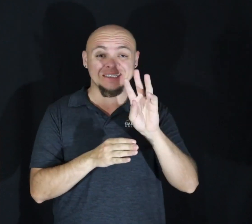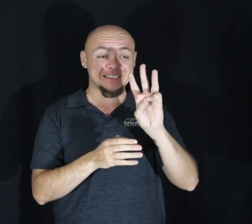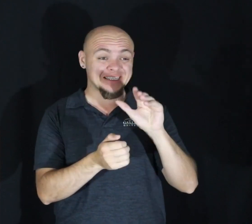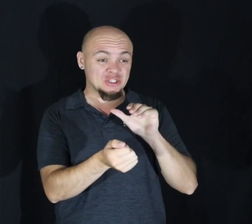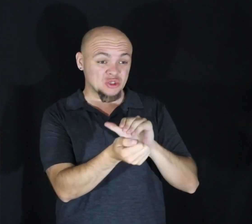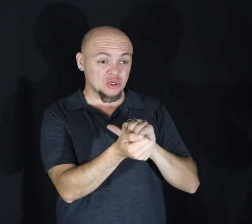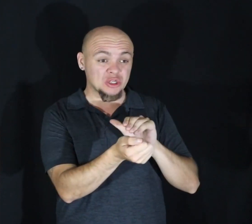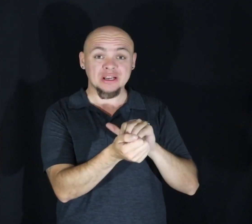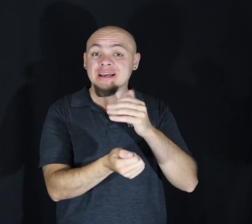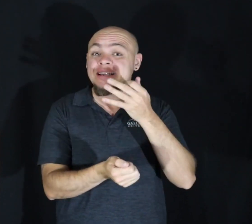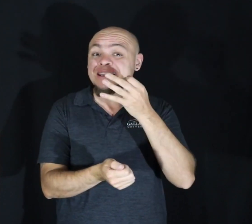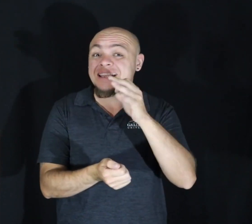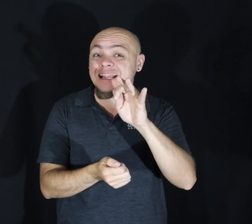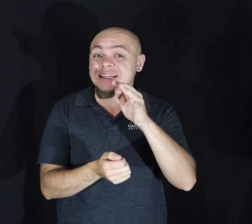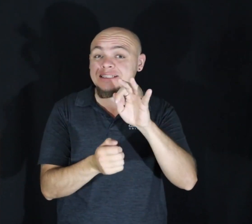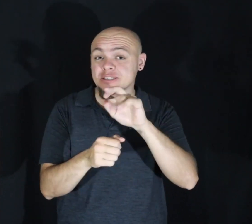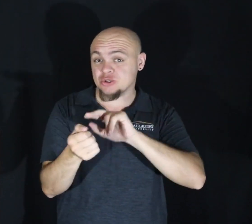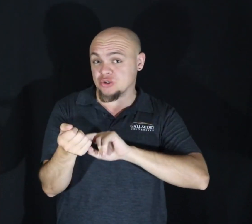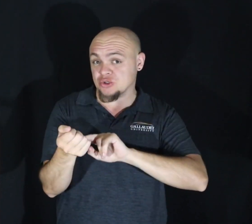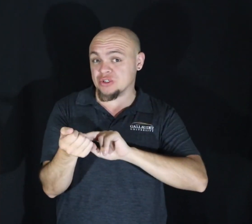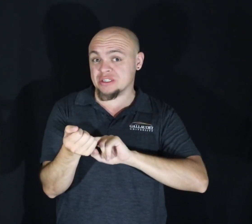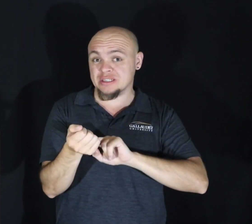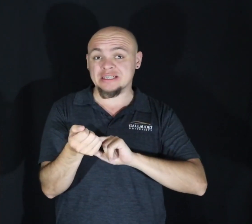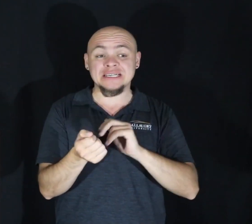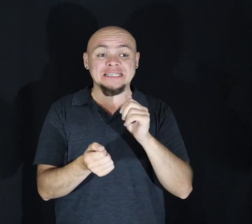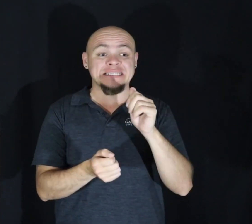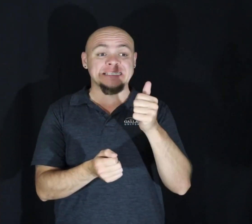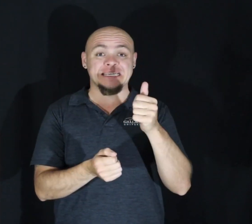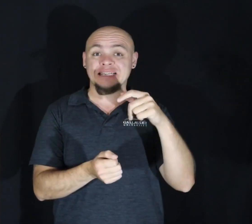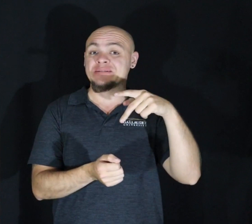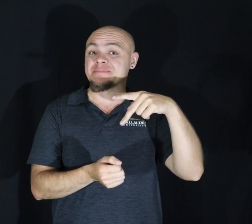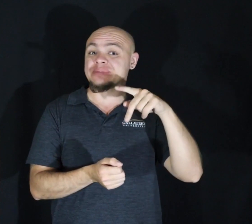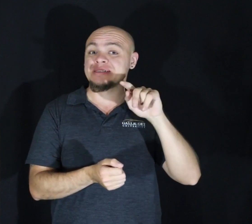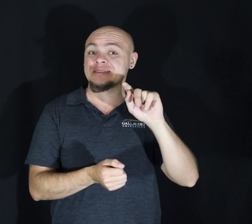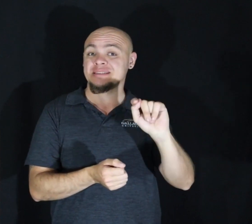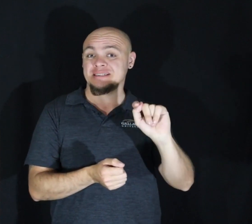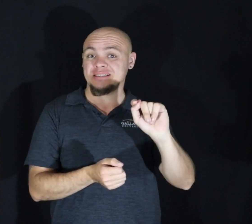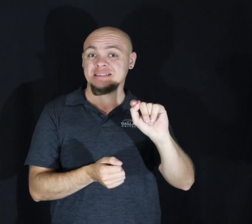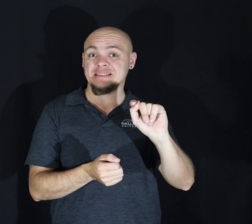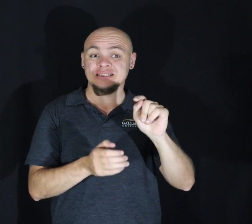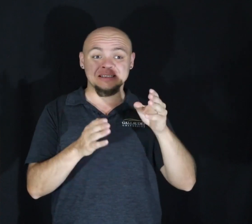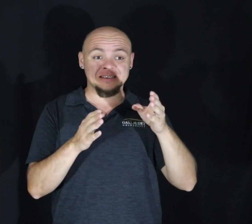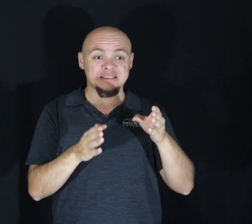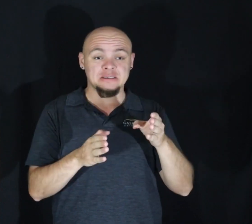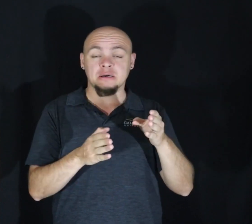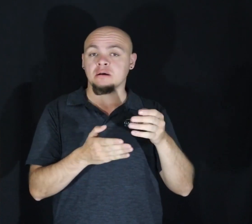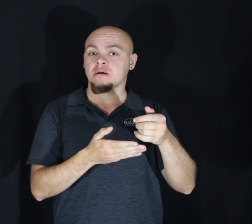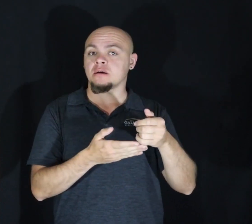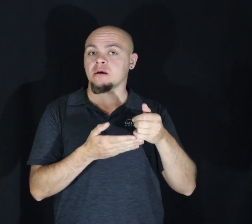doctors, 19 nurses, and 10 physical therapists to be exact, just to help me walk again.